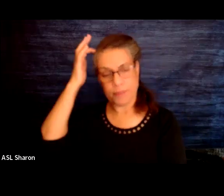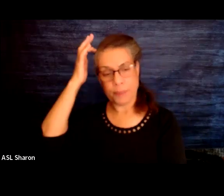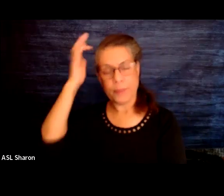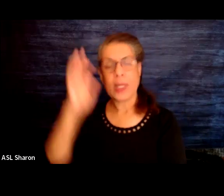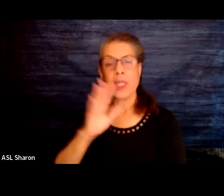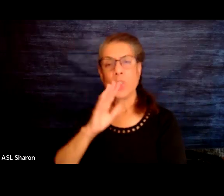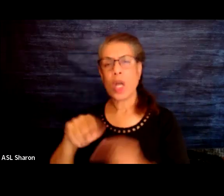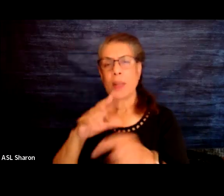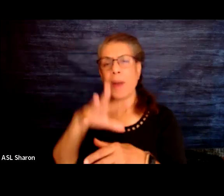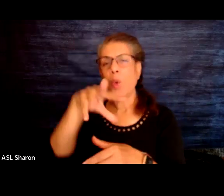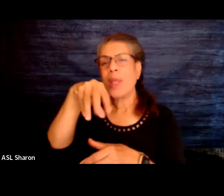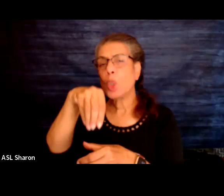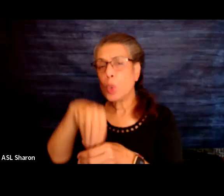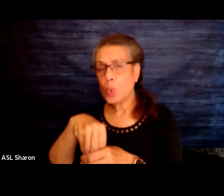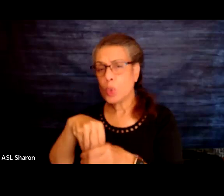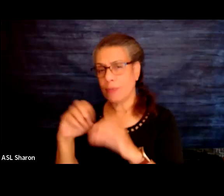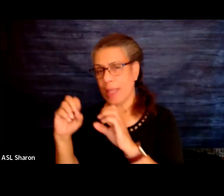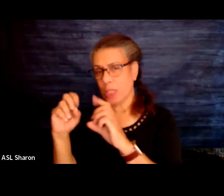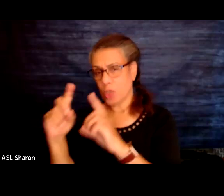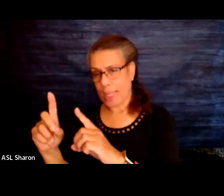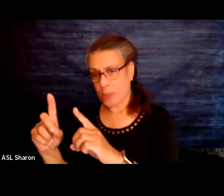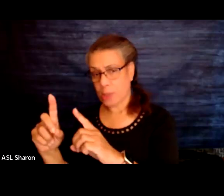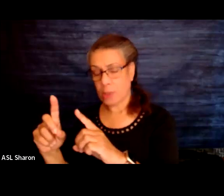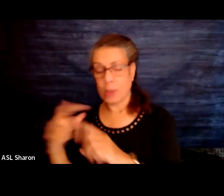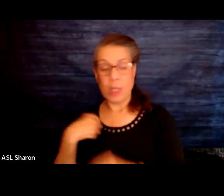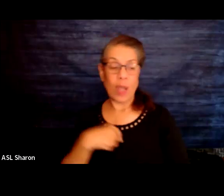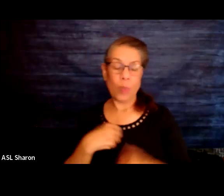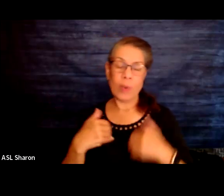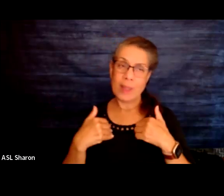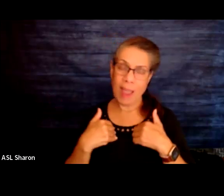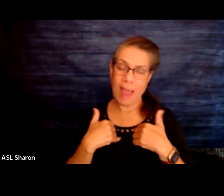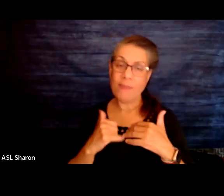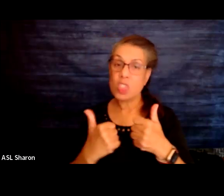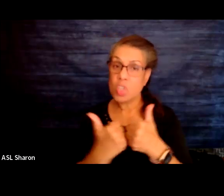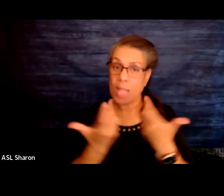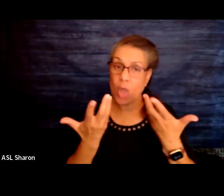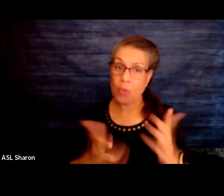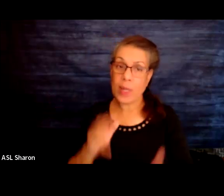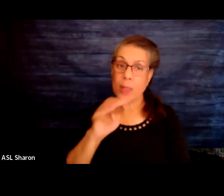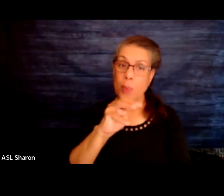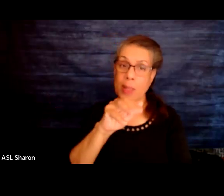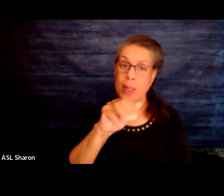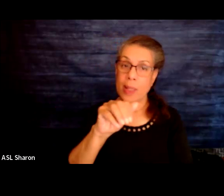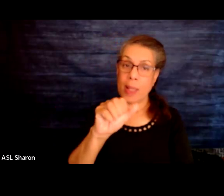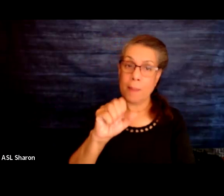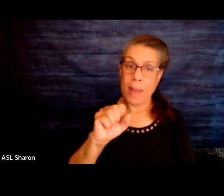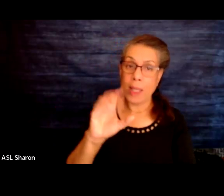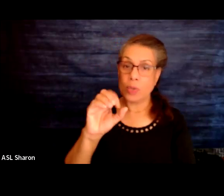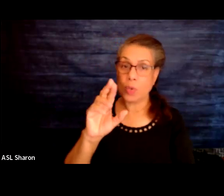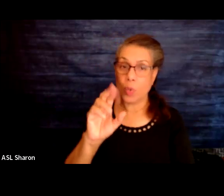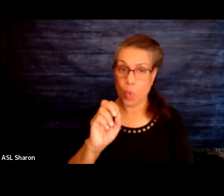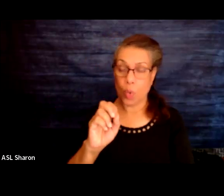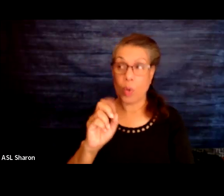education, and we have this challenge when it comes to math score, specifically for multilingual and students with